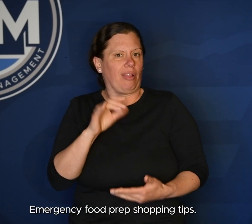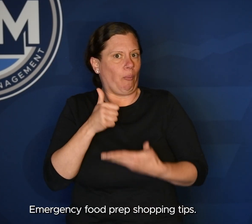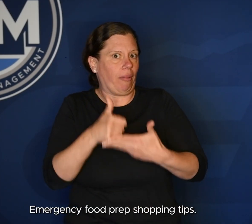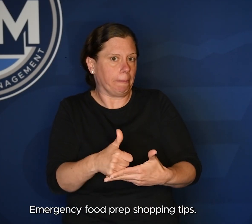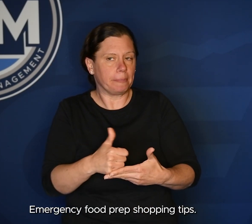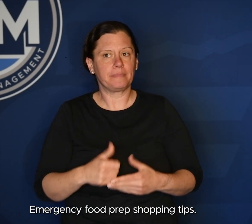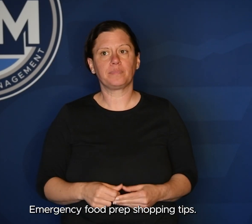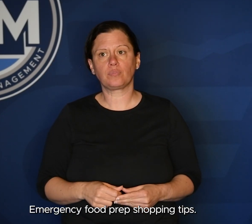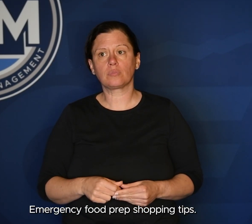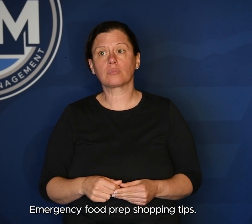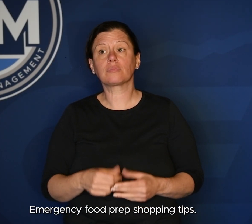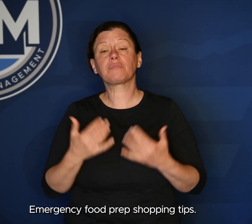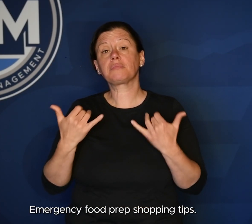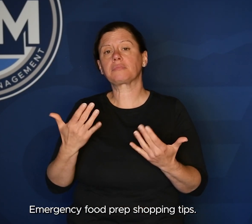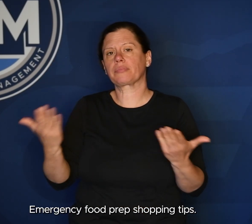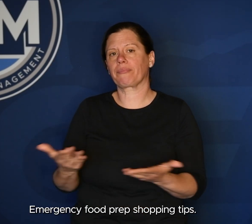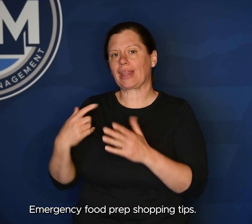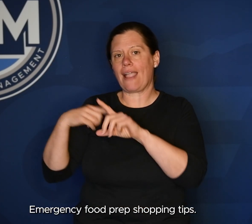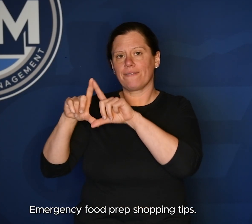Emergency food prep shopping tips.